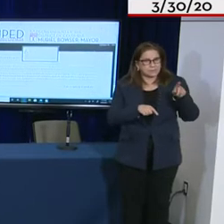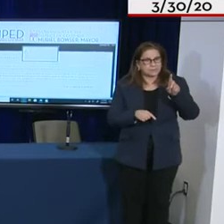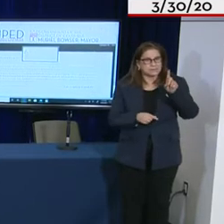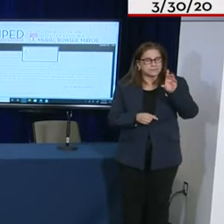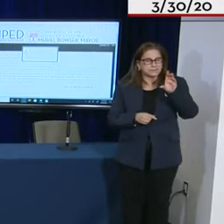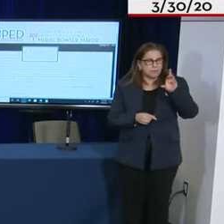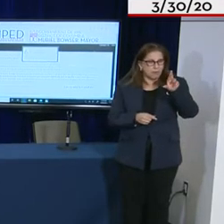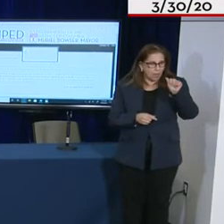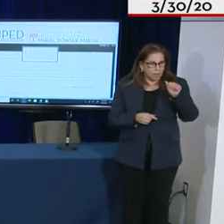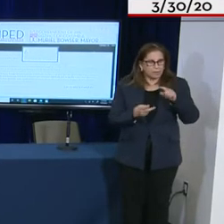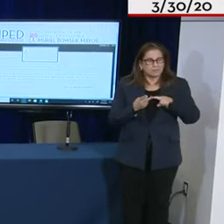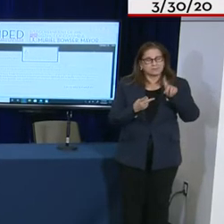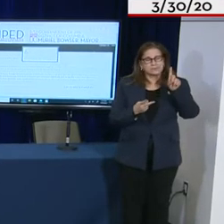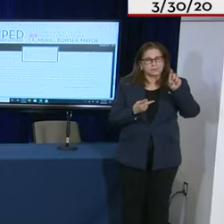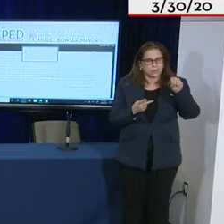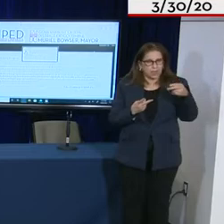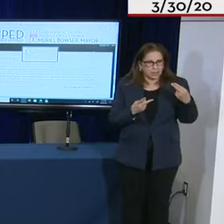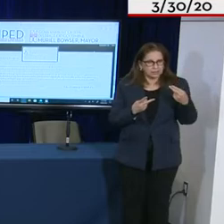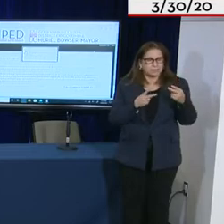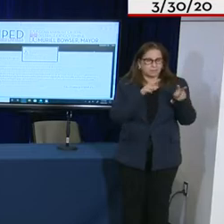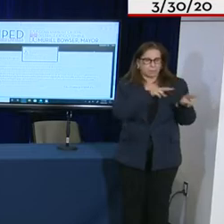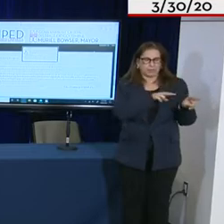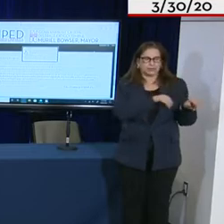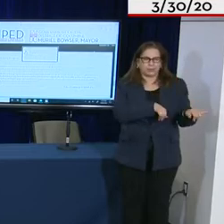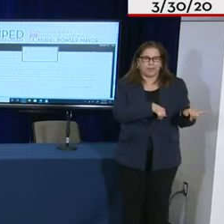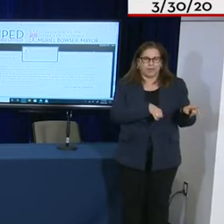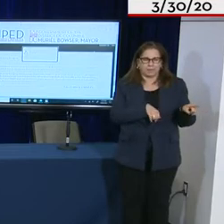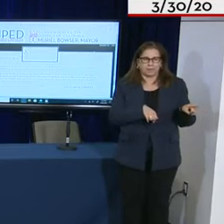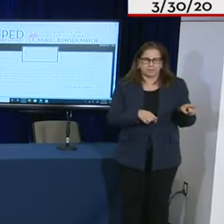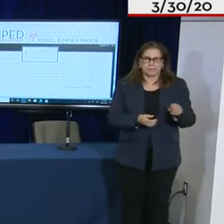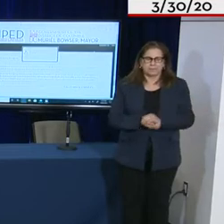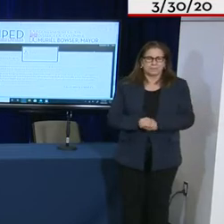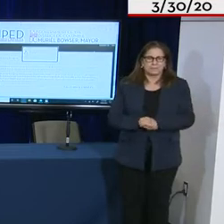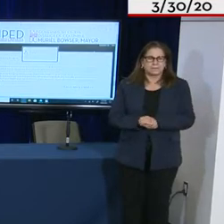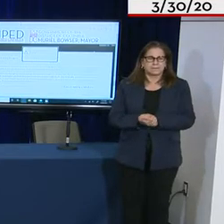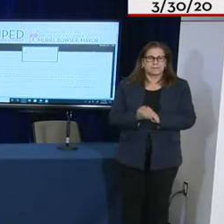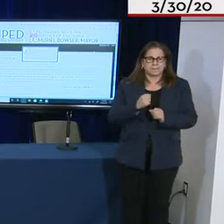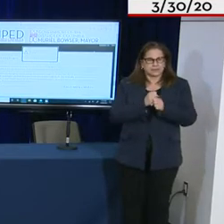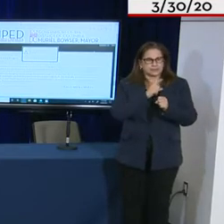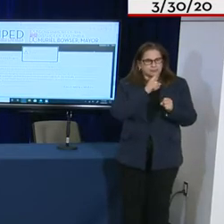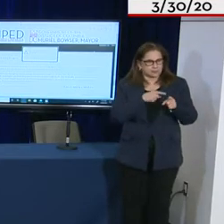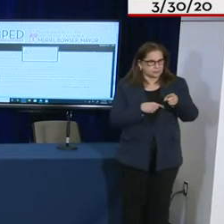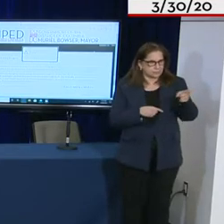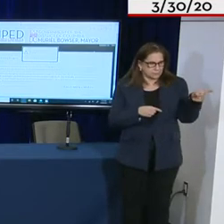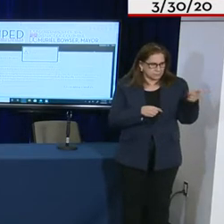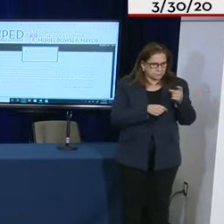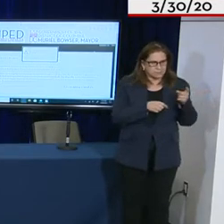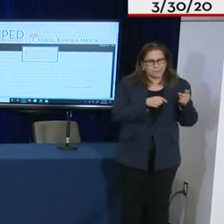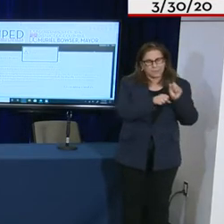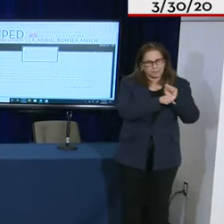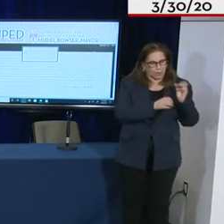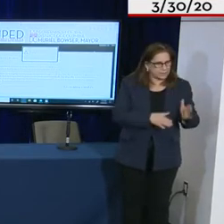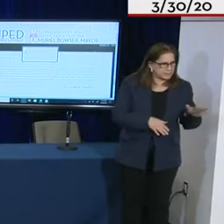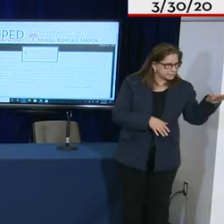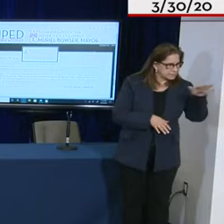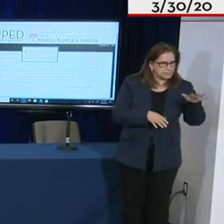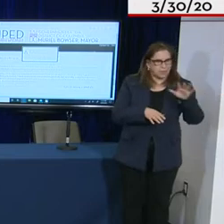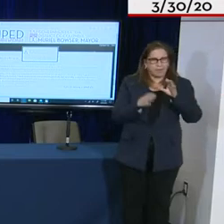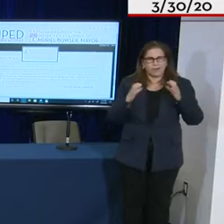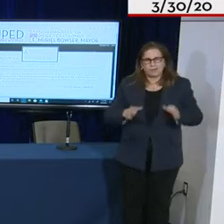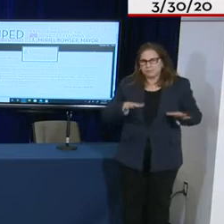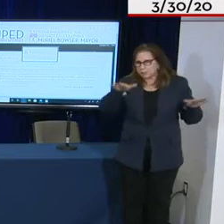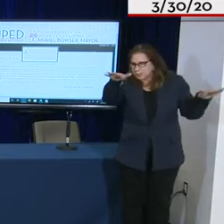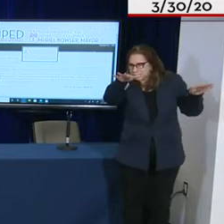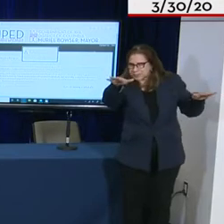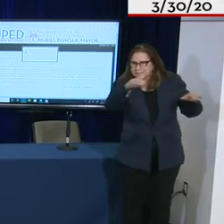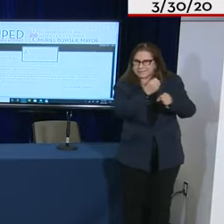that on a regular basis to make sure that those customers and those employees are safe as they are going out and delivering